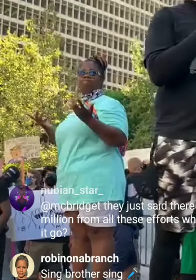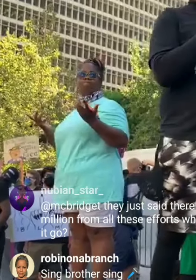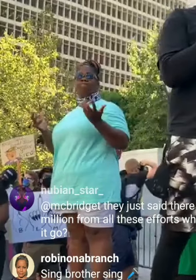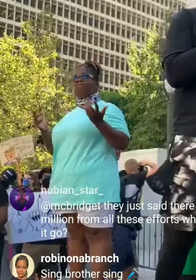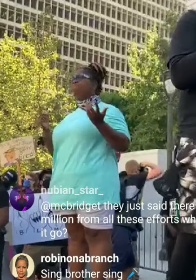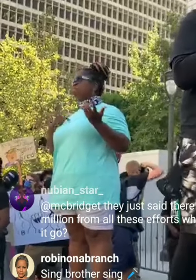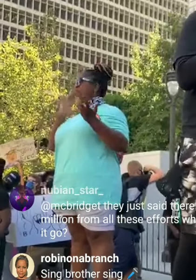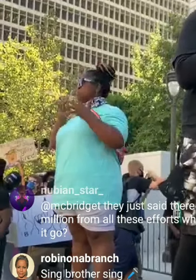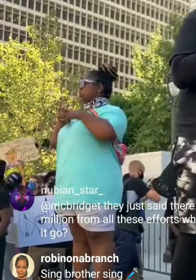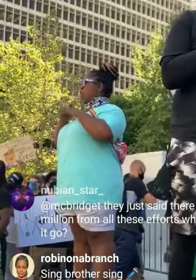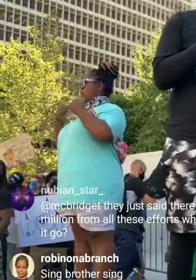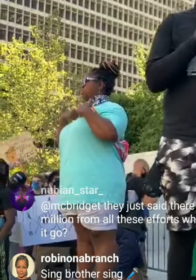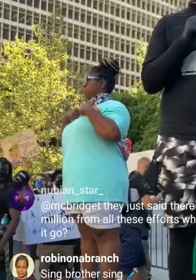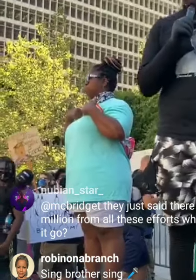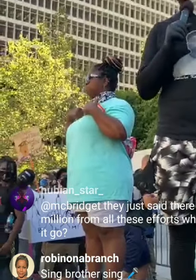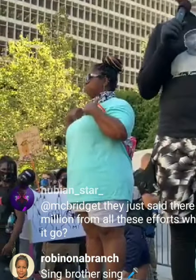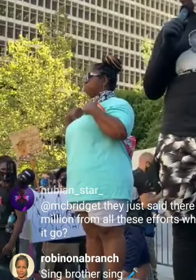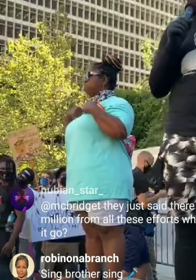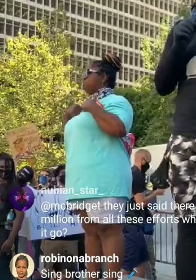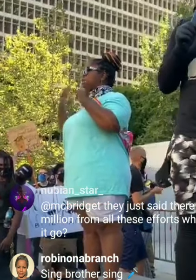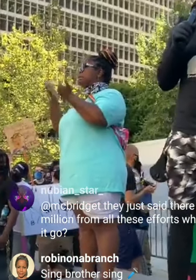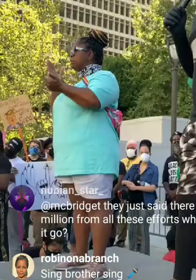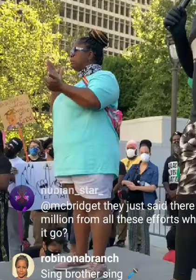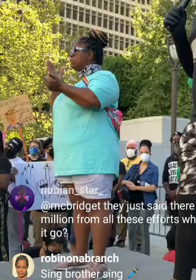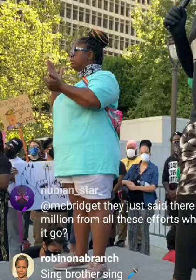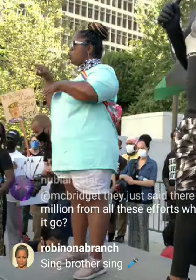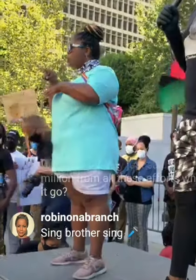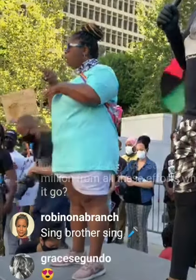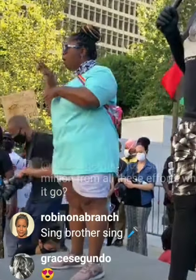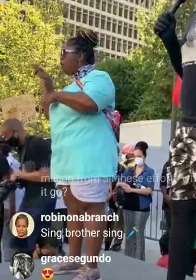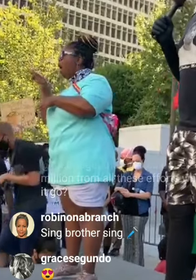I'm going to start it off. It's an easy one.